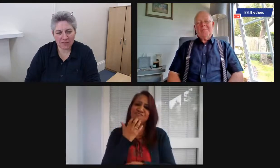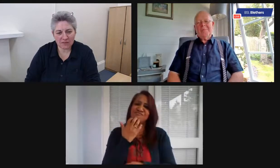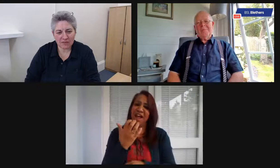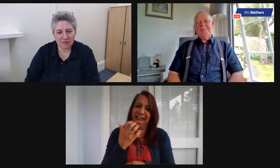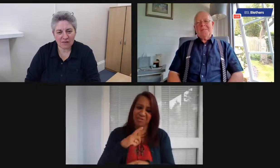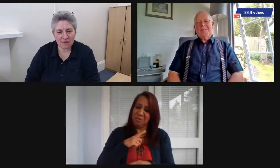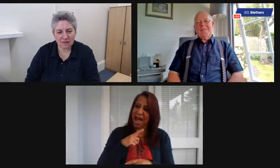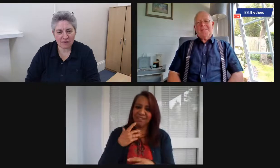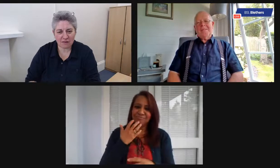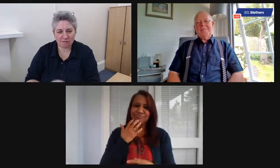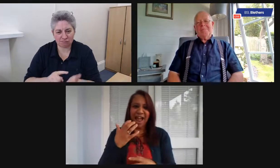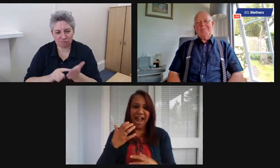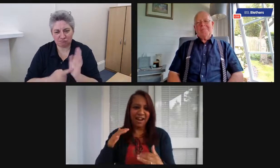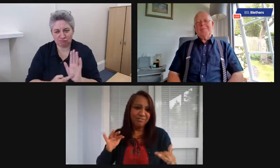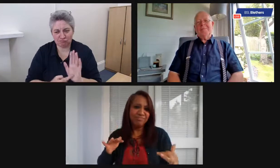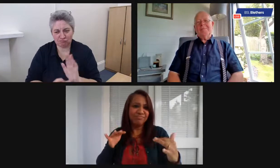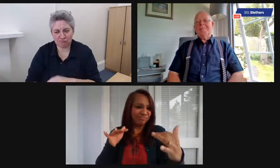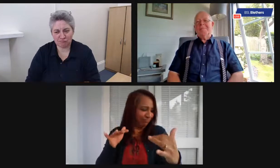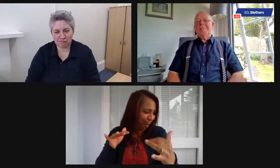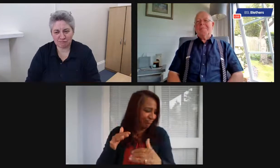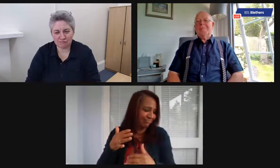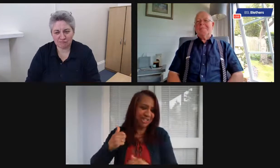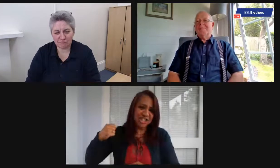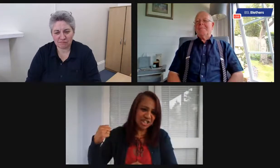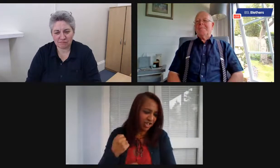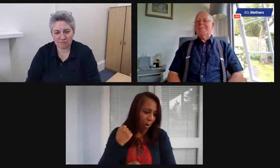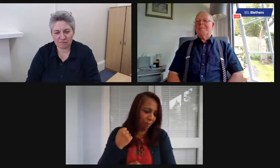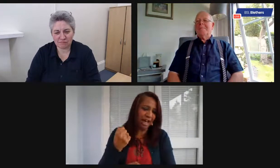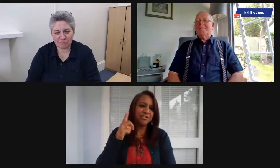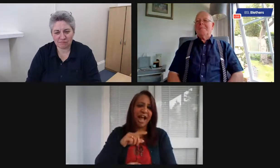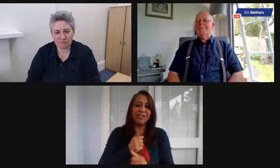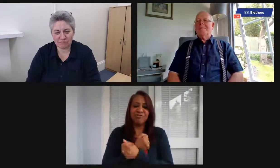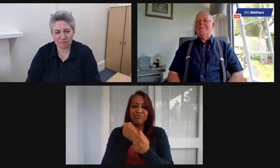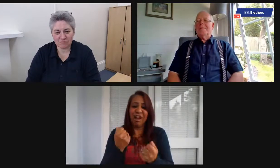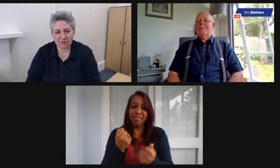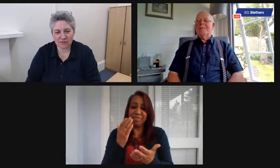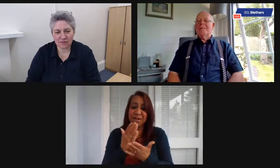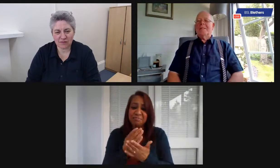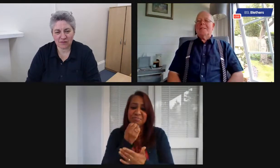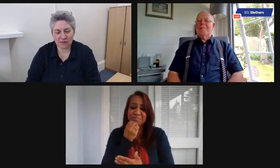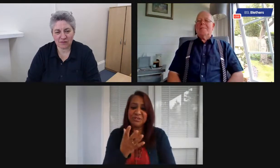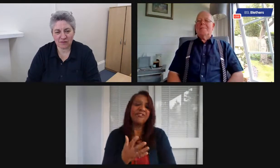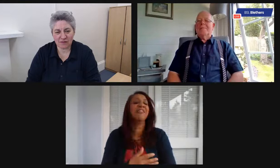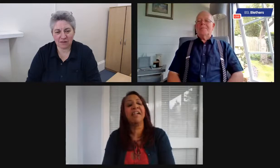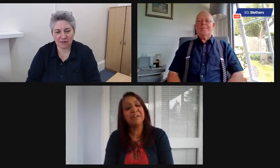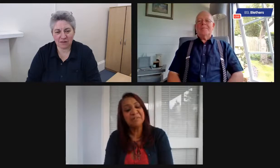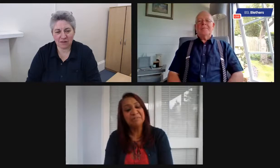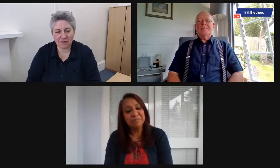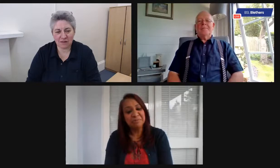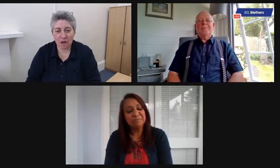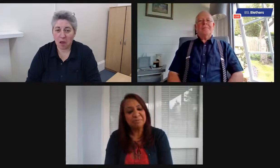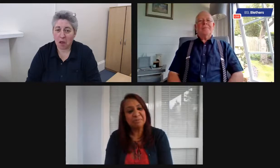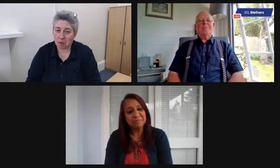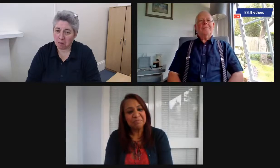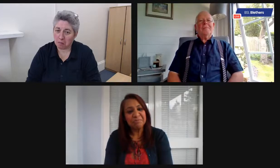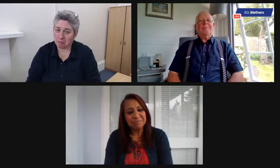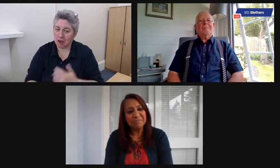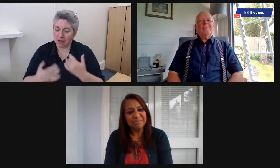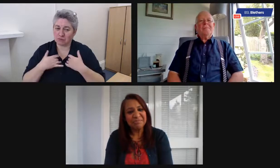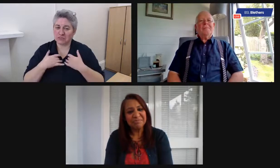the bravery and the strength of the Scottish army. And I just think that was beautiful. And that's what they